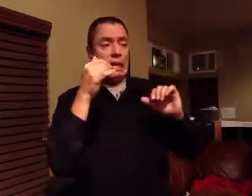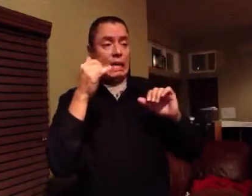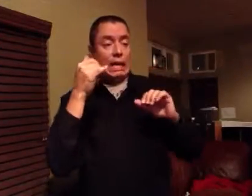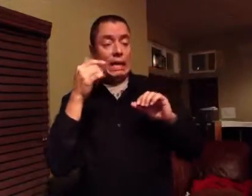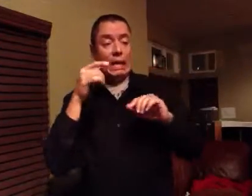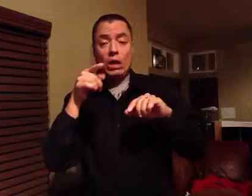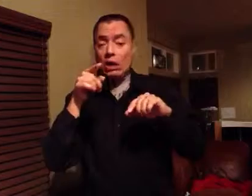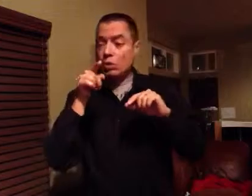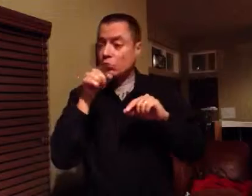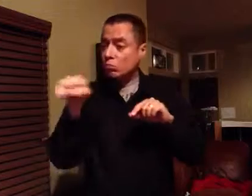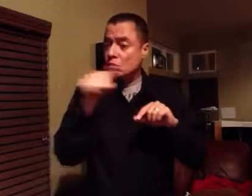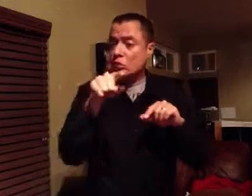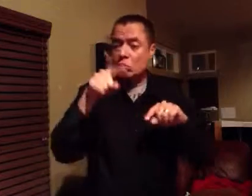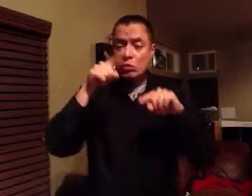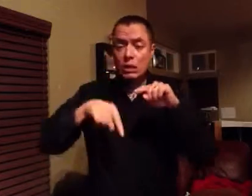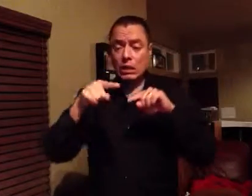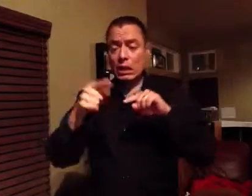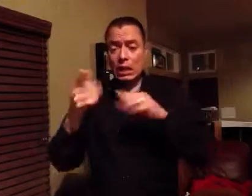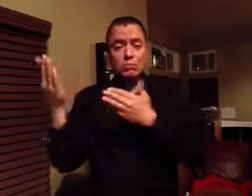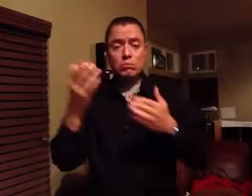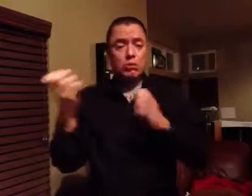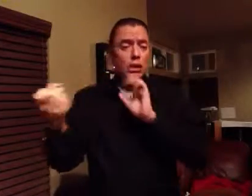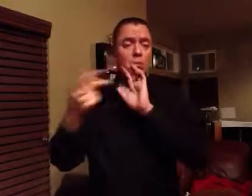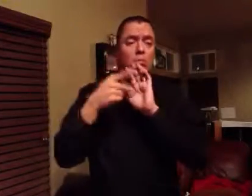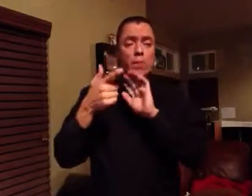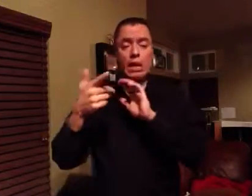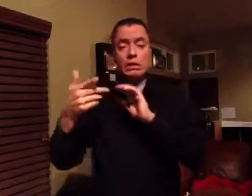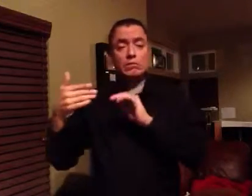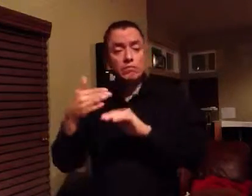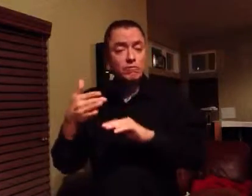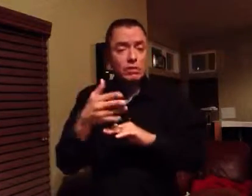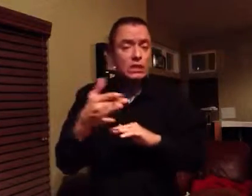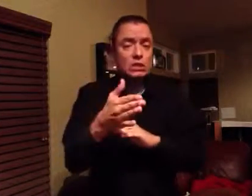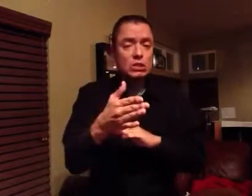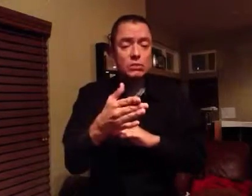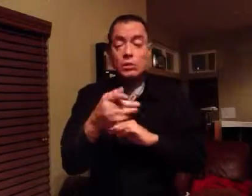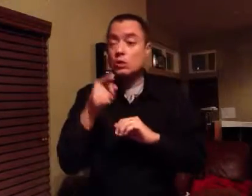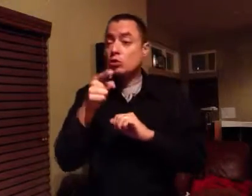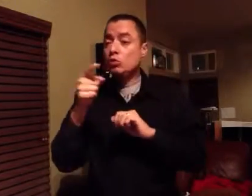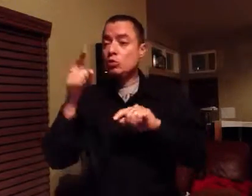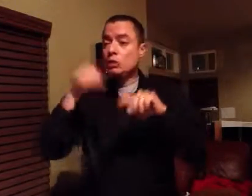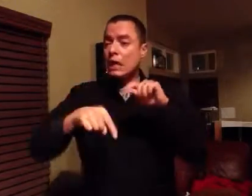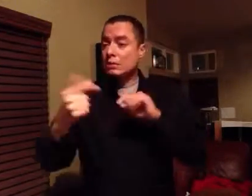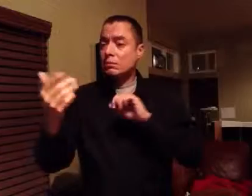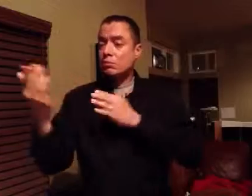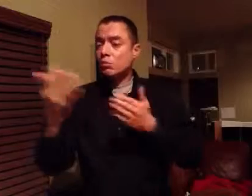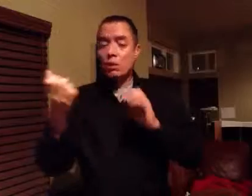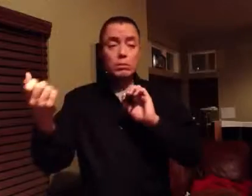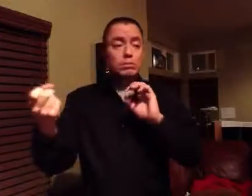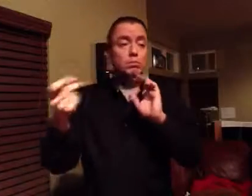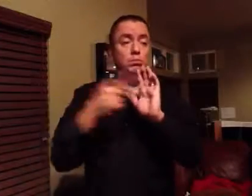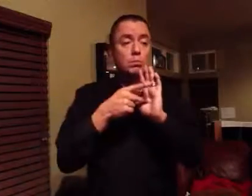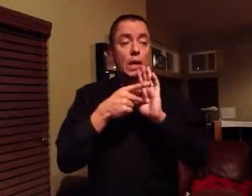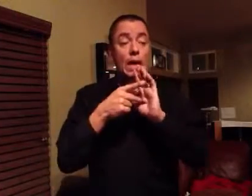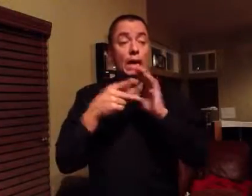You don't know how to bring back an animal now extinct. And you can't bring back the forest that once grew